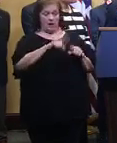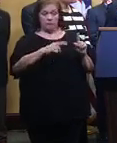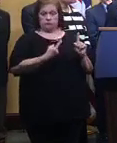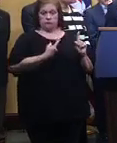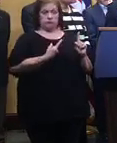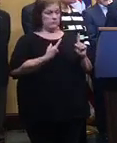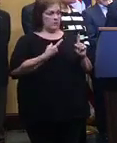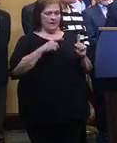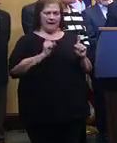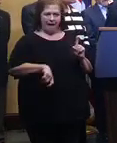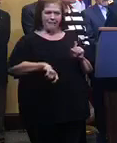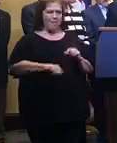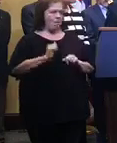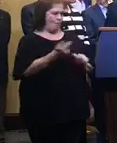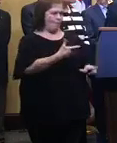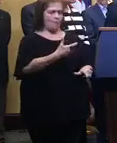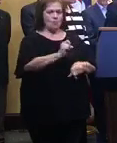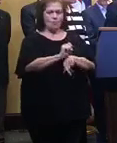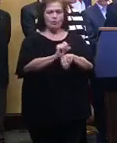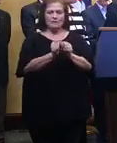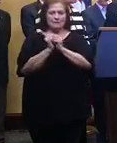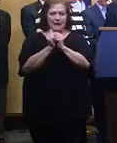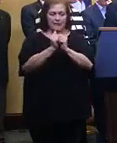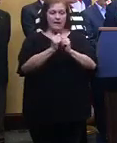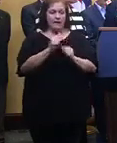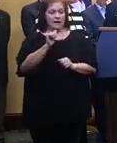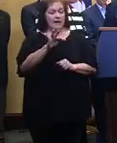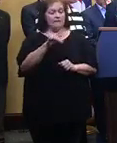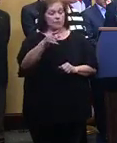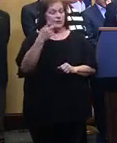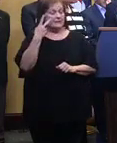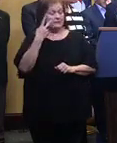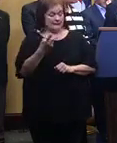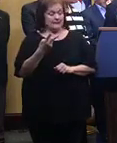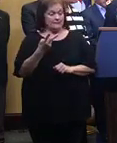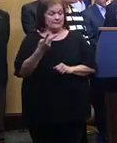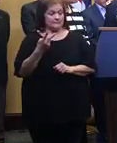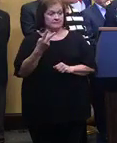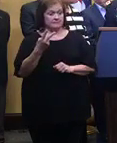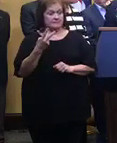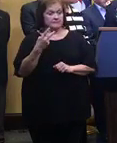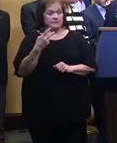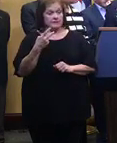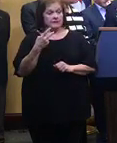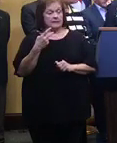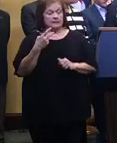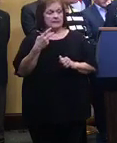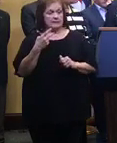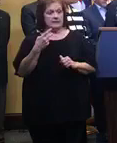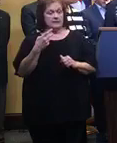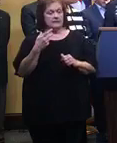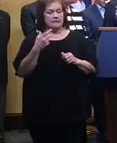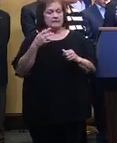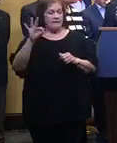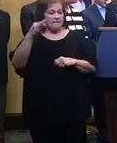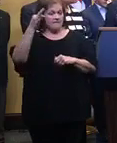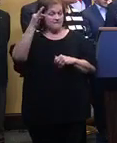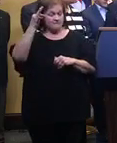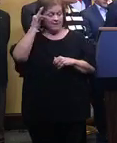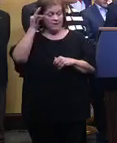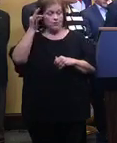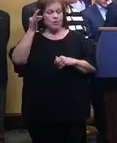everybody involved in working closely together. And just if you look at the big picture, so there's been a significant federal investment in